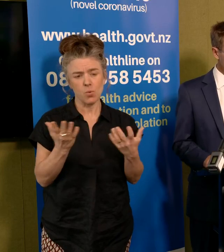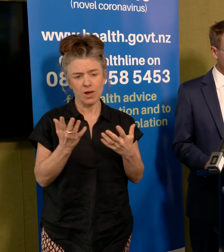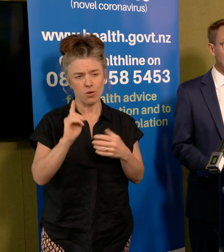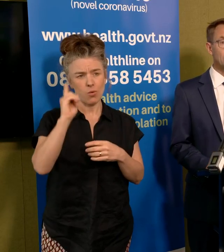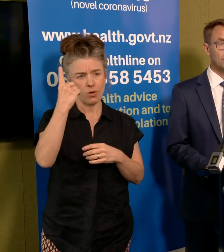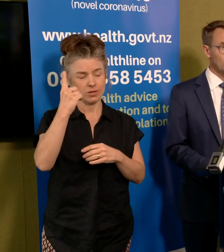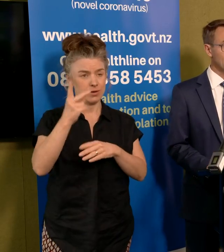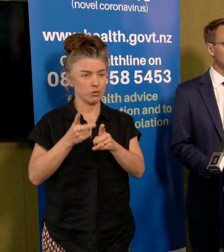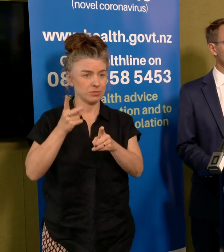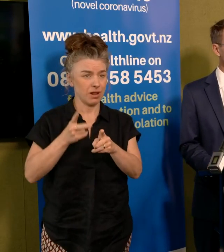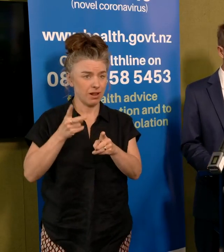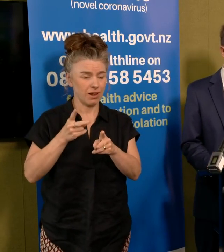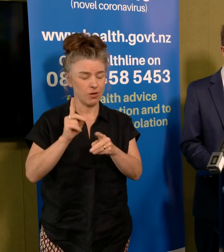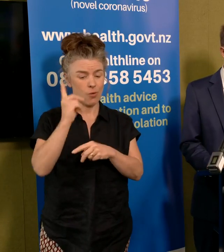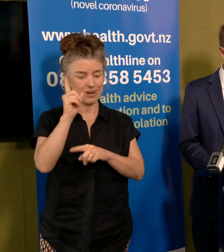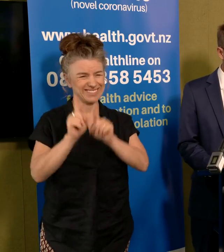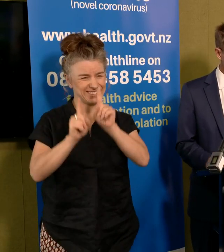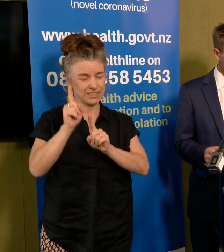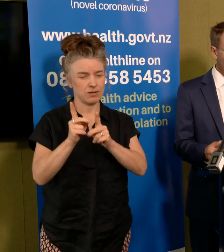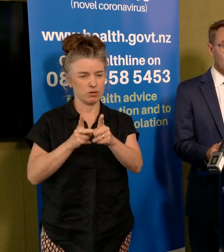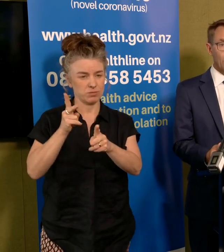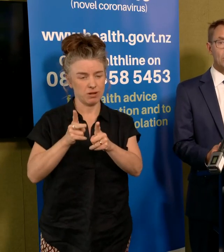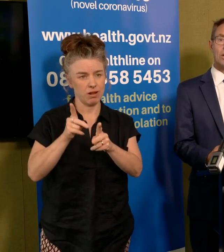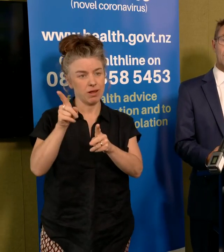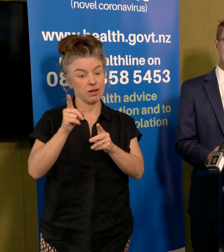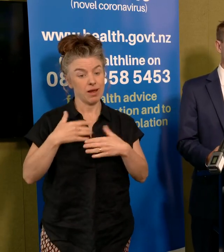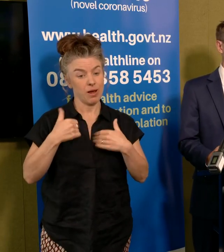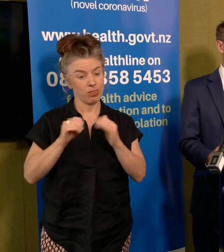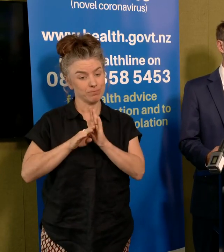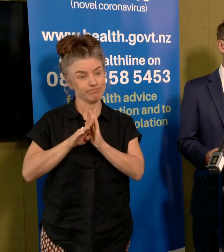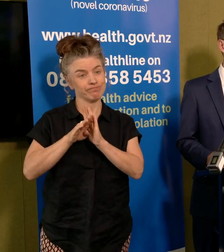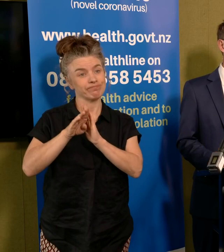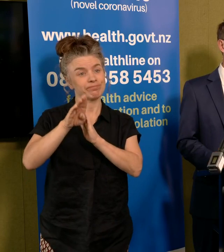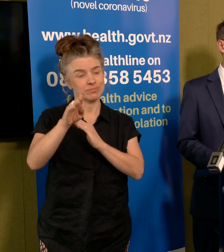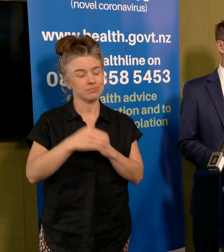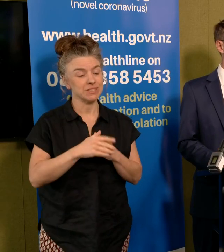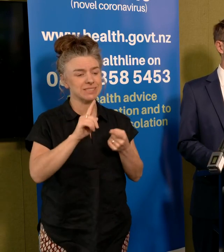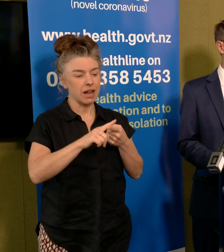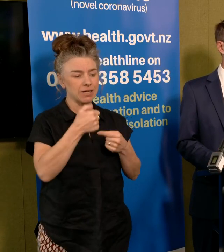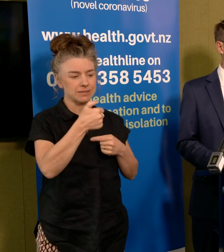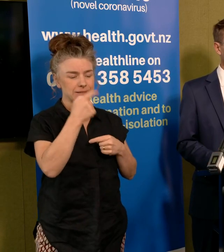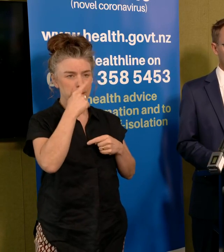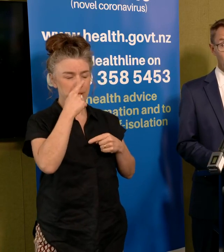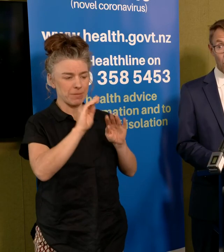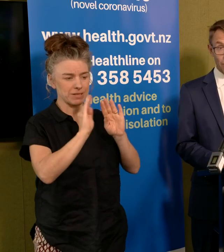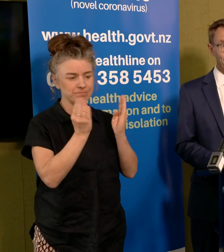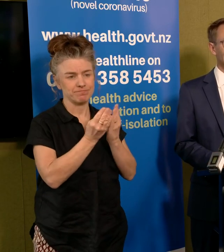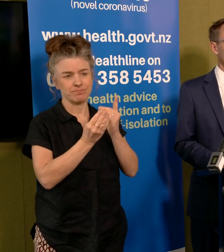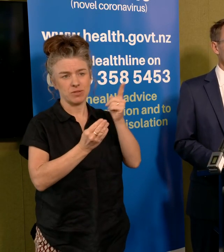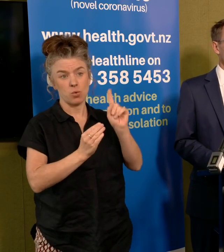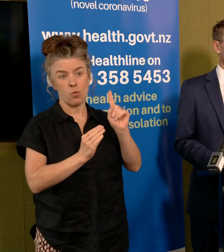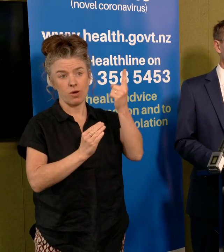City Hospital and continues to improve, which is pleasing. We still have the 6 people in quarantine at